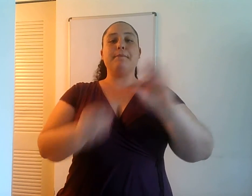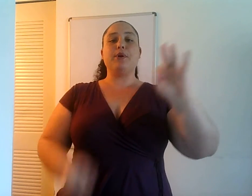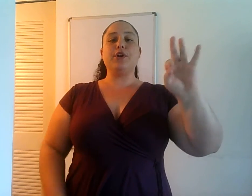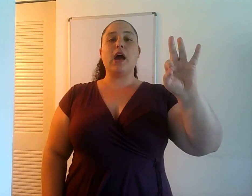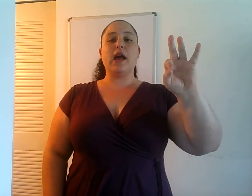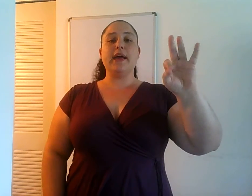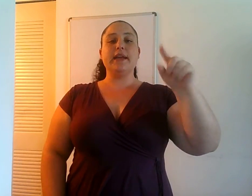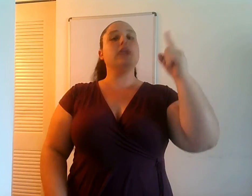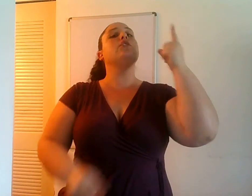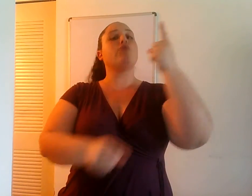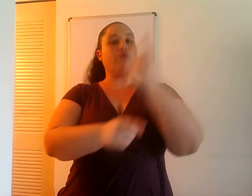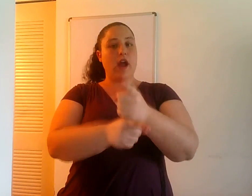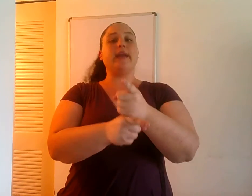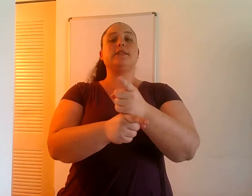Number nine, write.